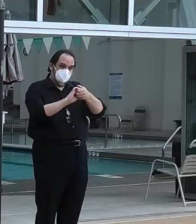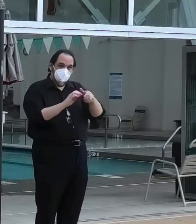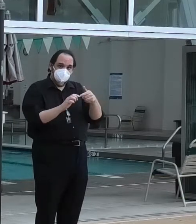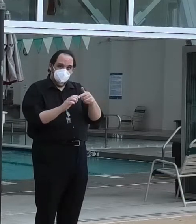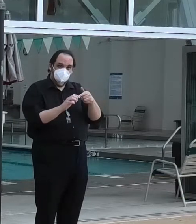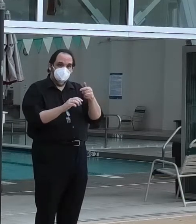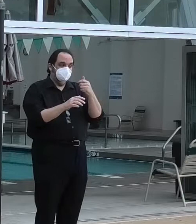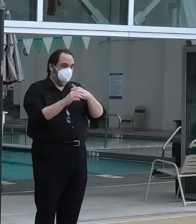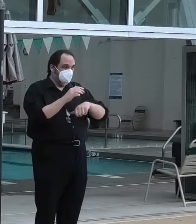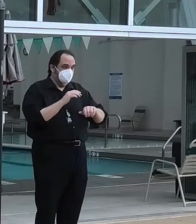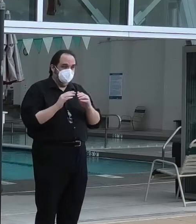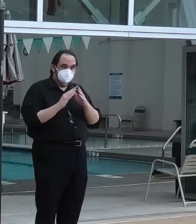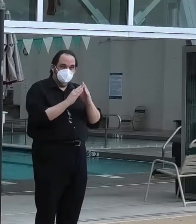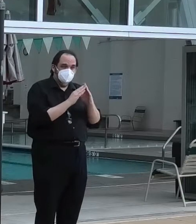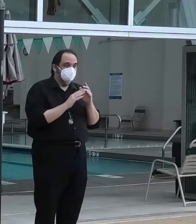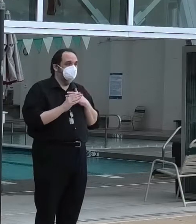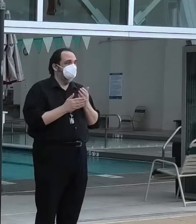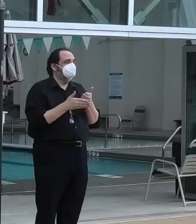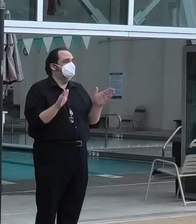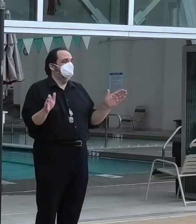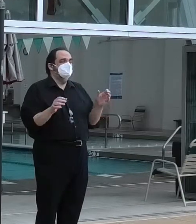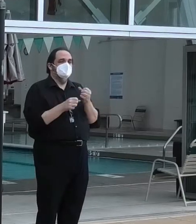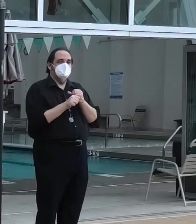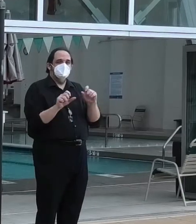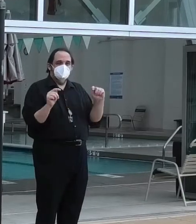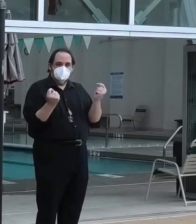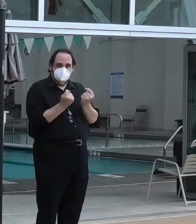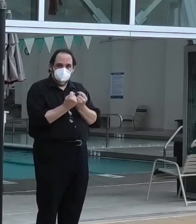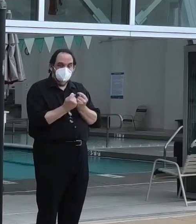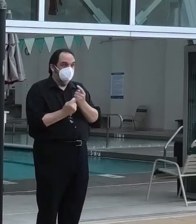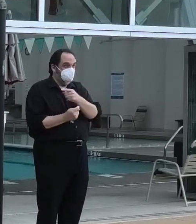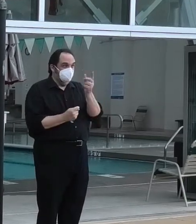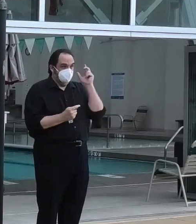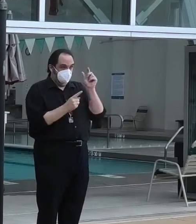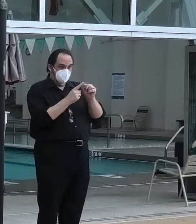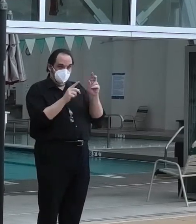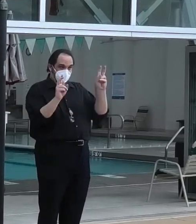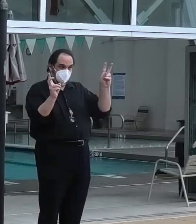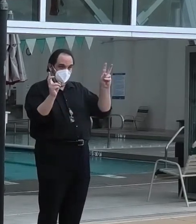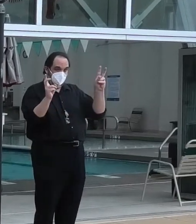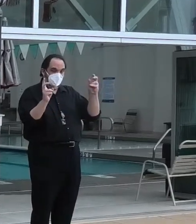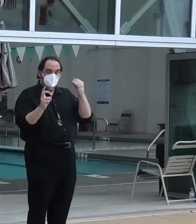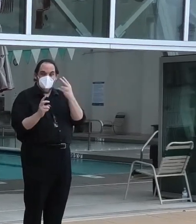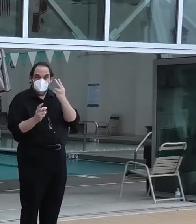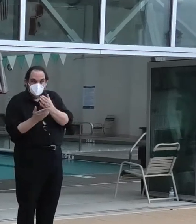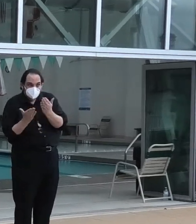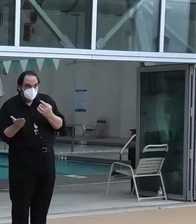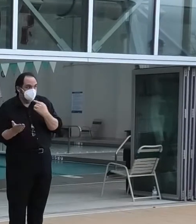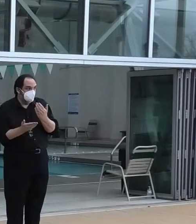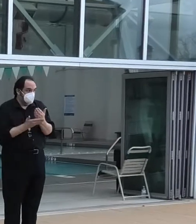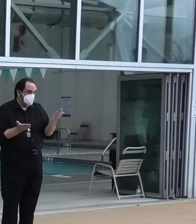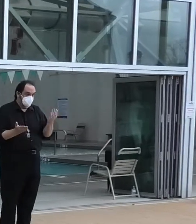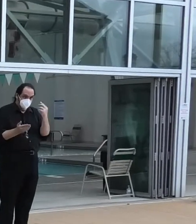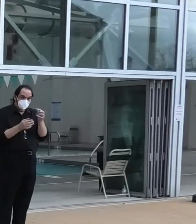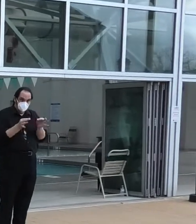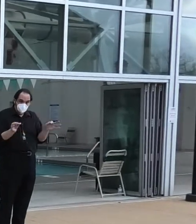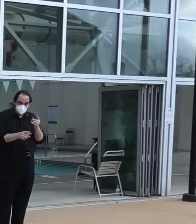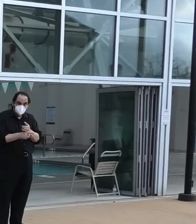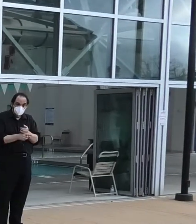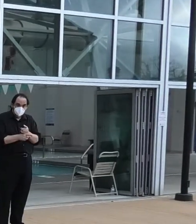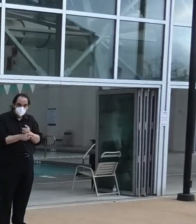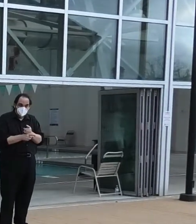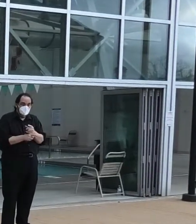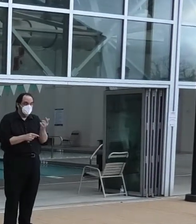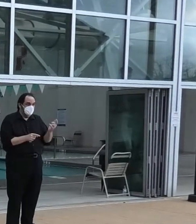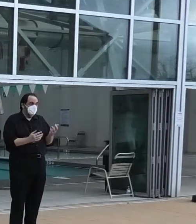within our community and our public safety teams. You've heard the term, if you see something, say something. Well, in